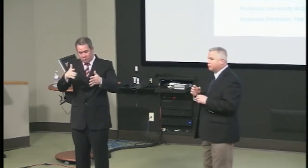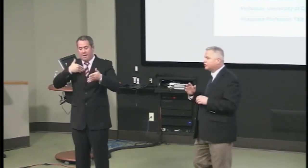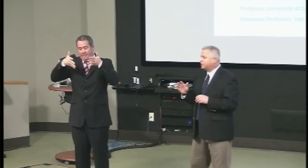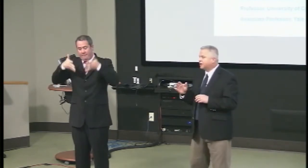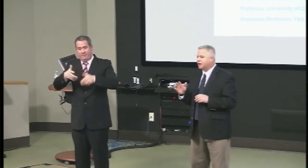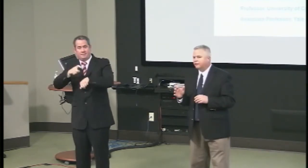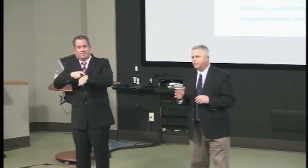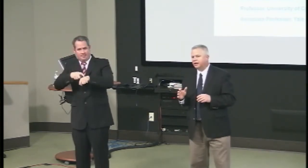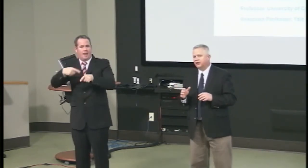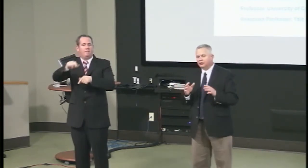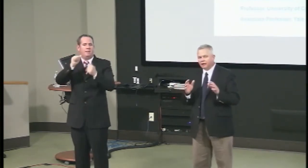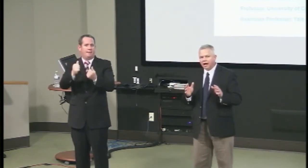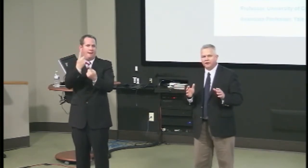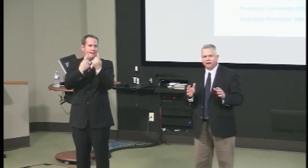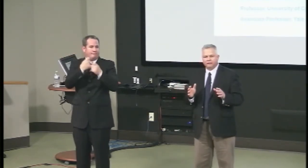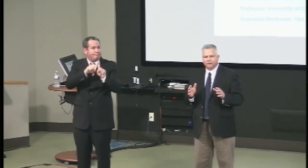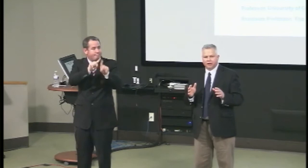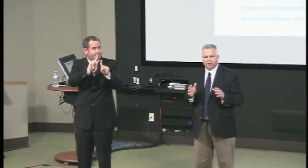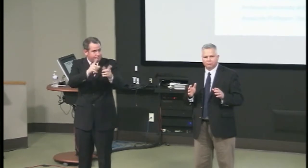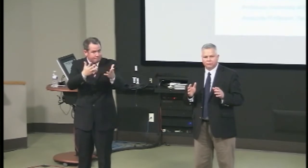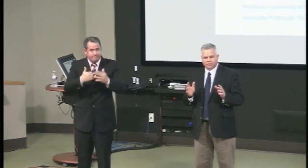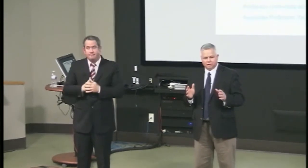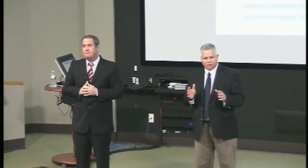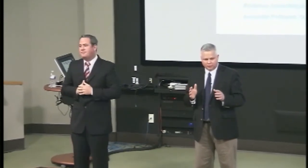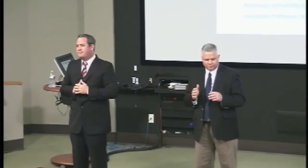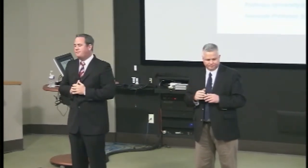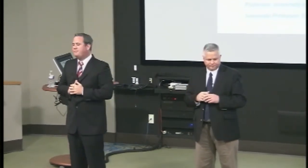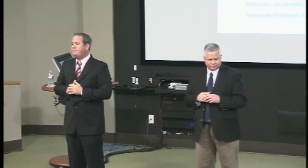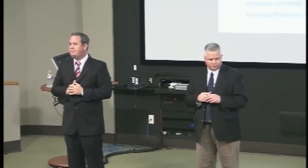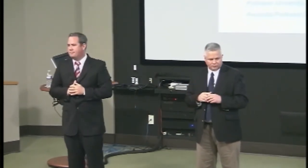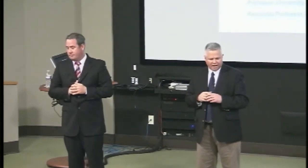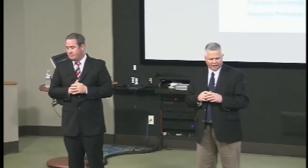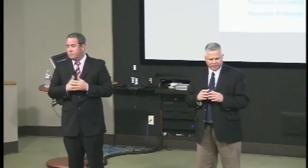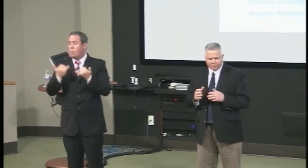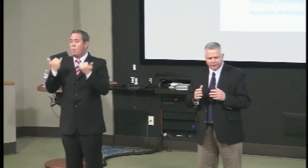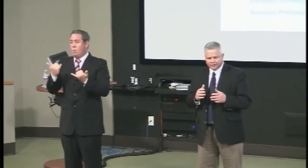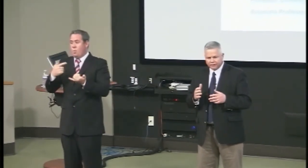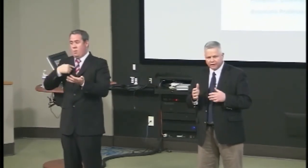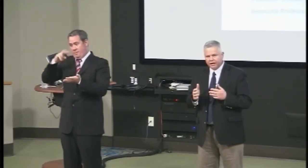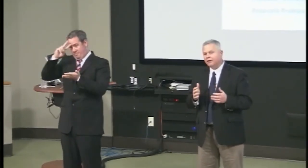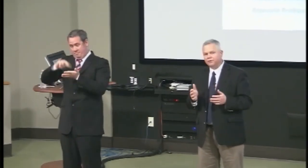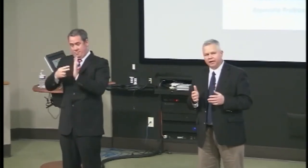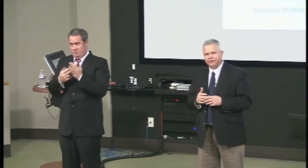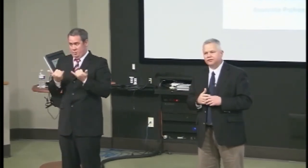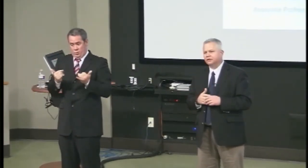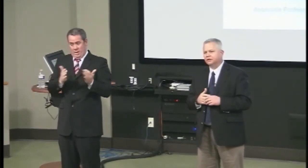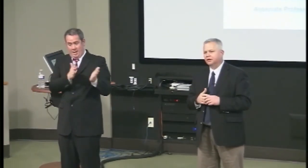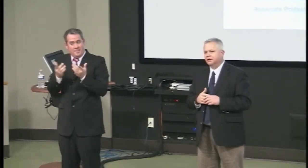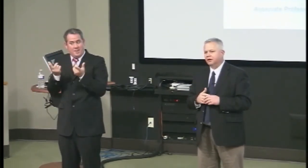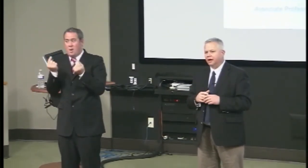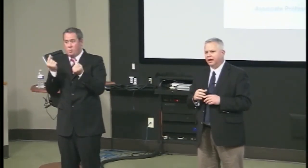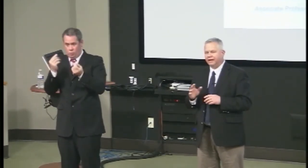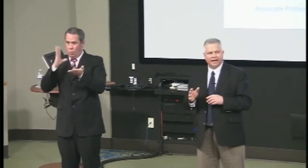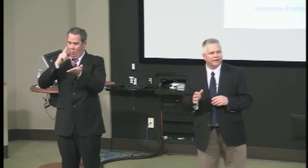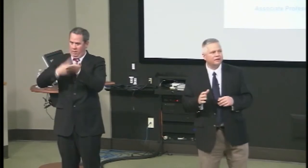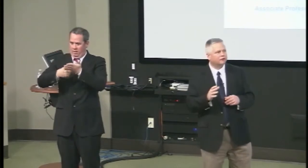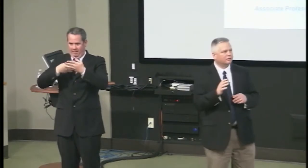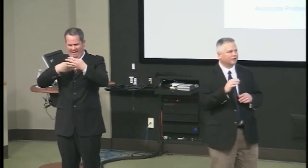I will be covering a lot of material, and some of it is very complex